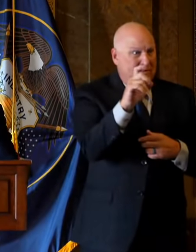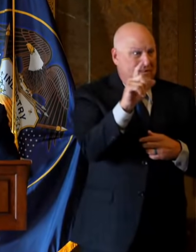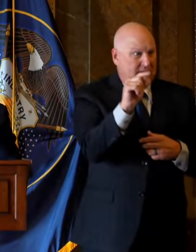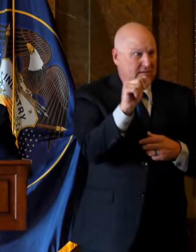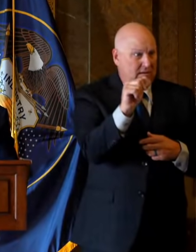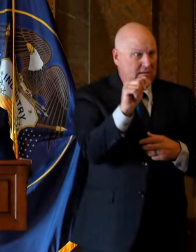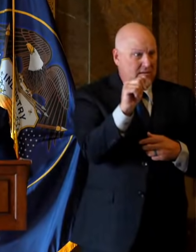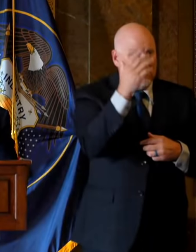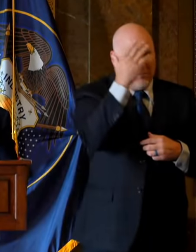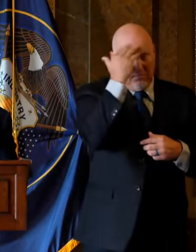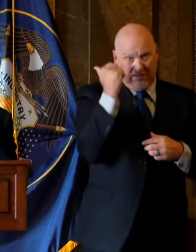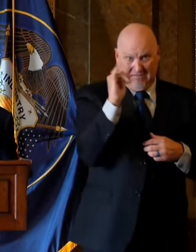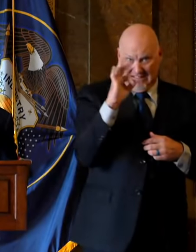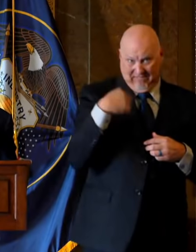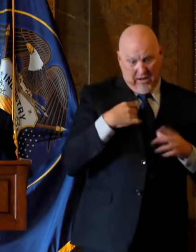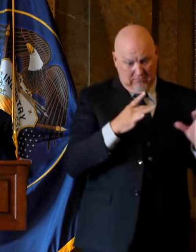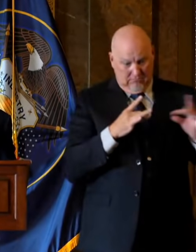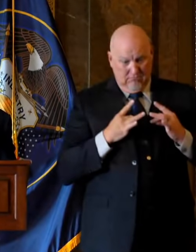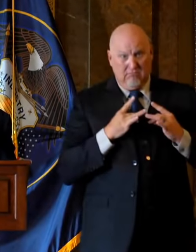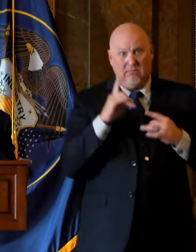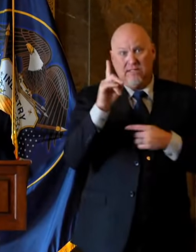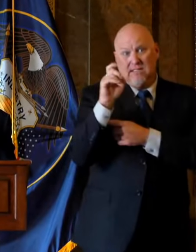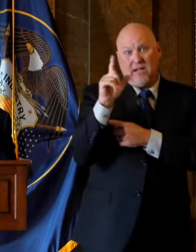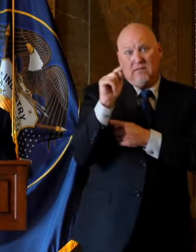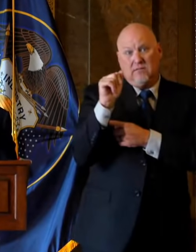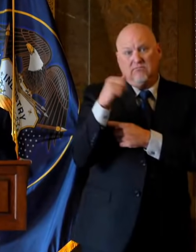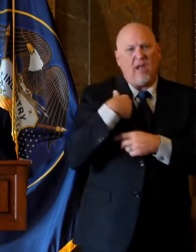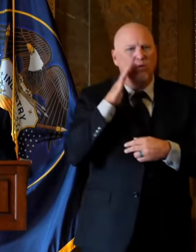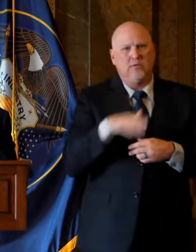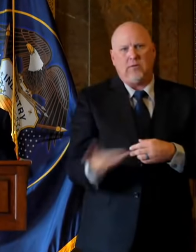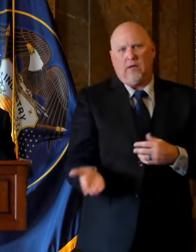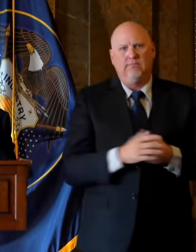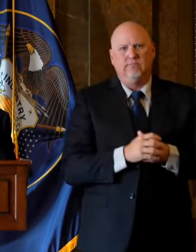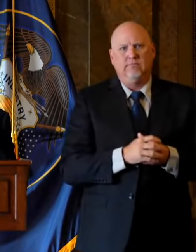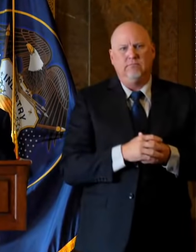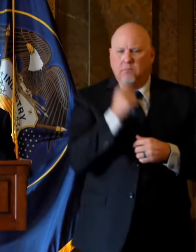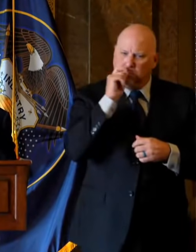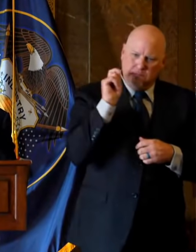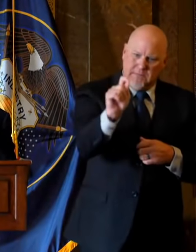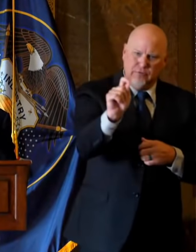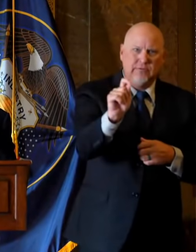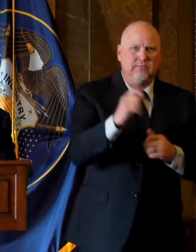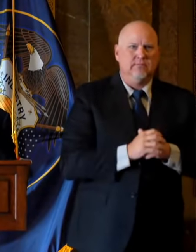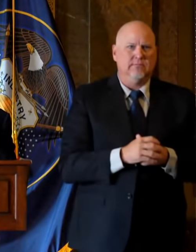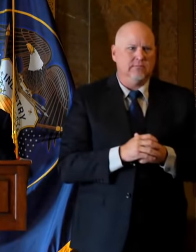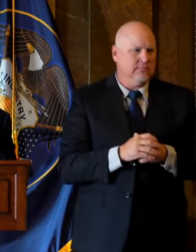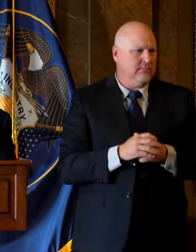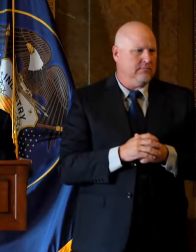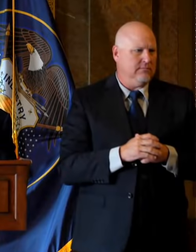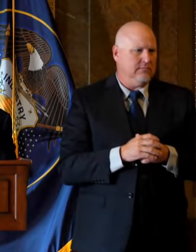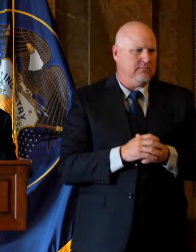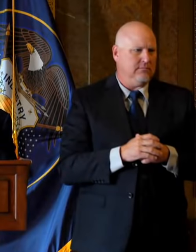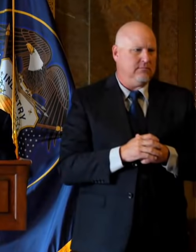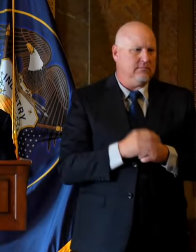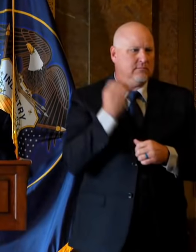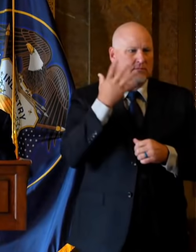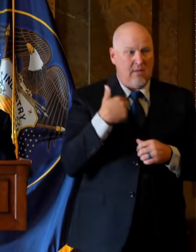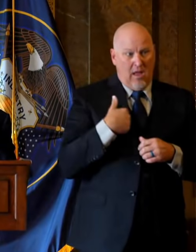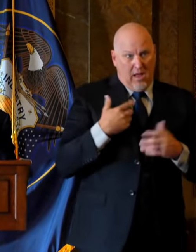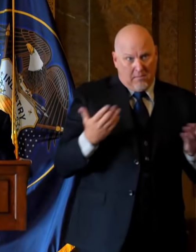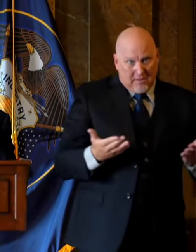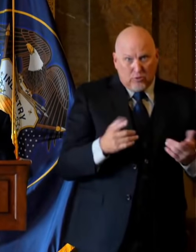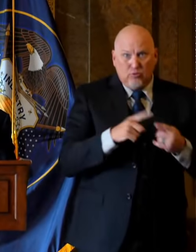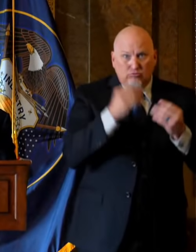I'm here representing the 45,000 caregivers at Intermountain Healthcare and all healthcare workers across